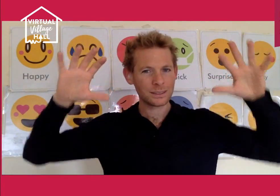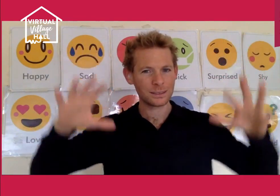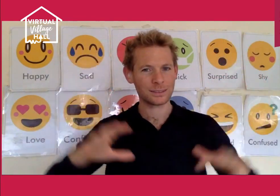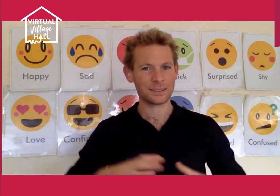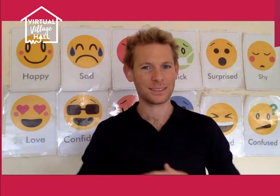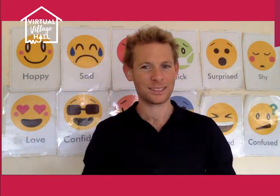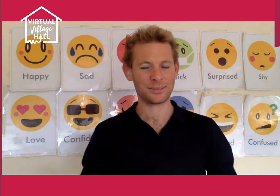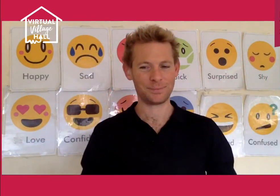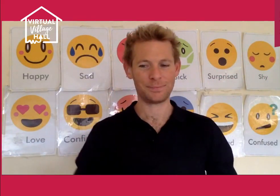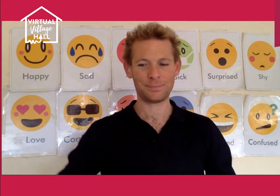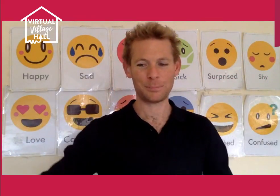Halloween.